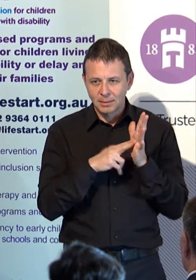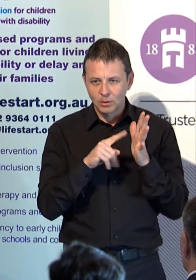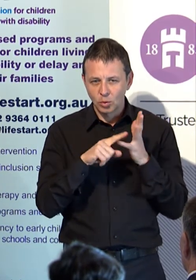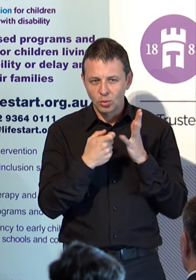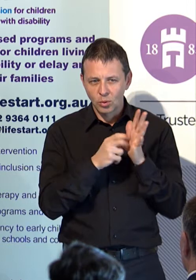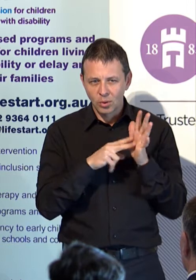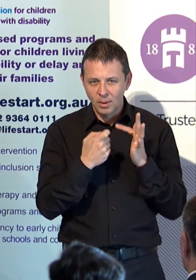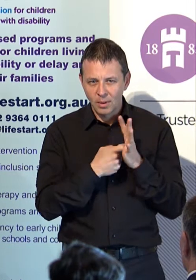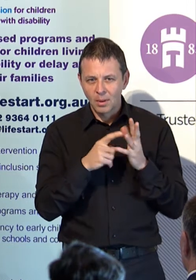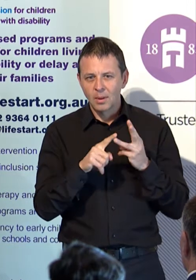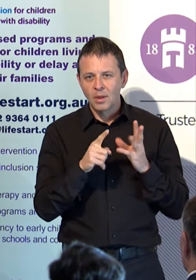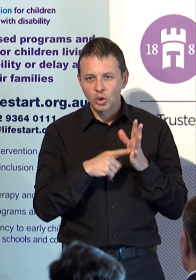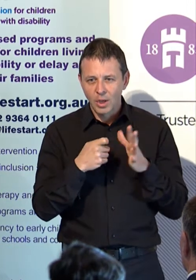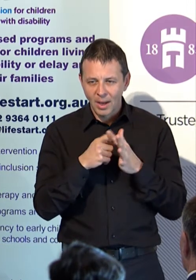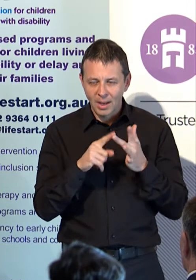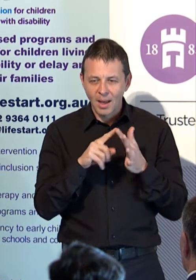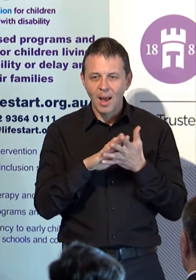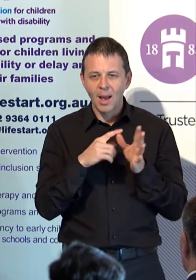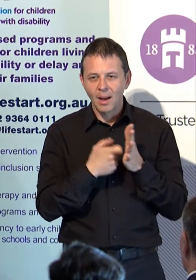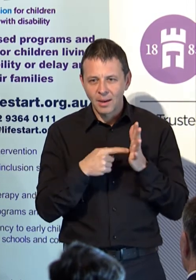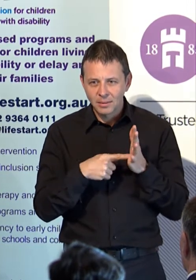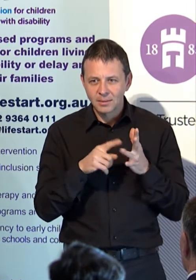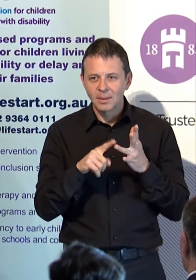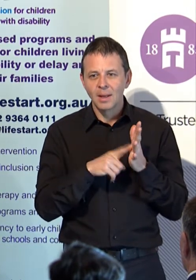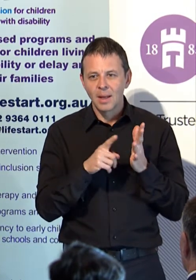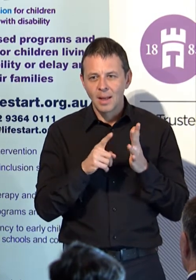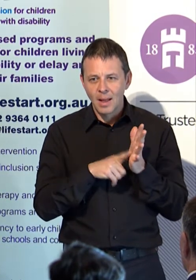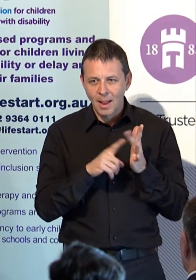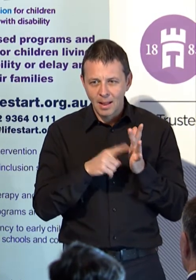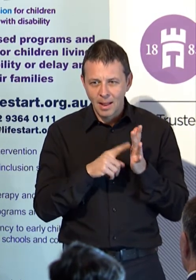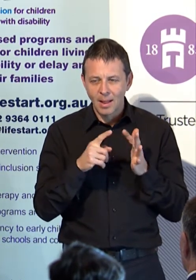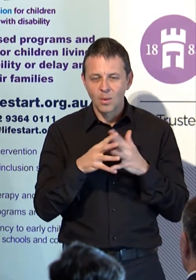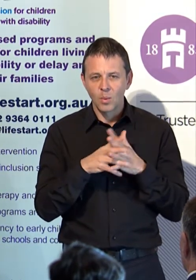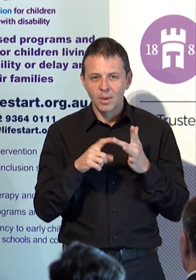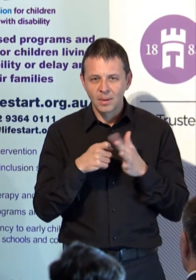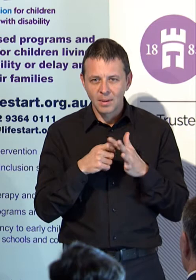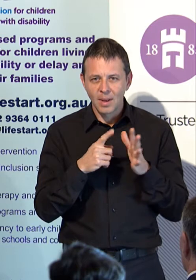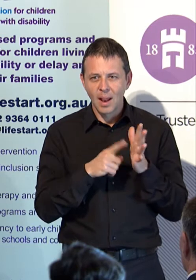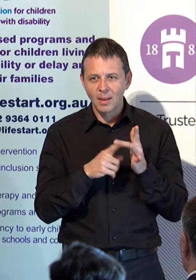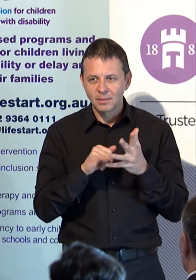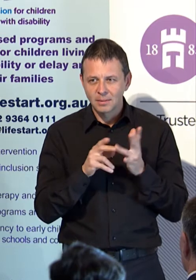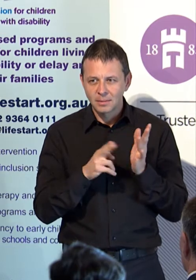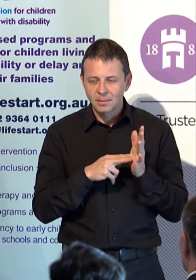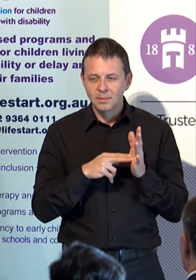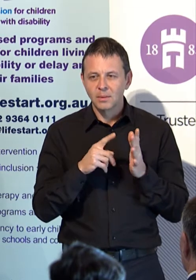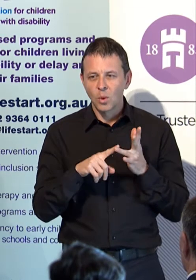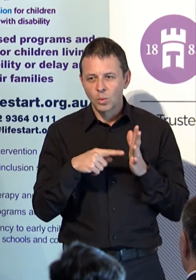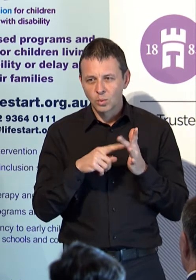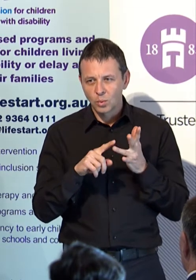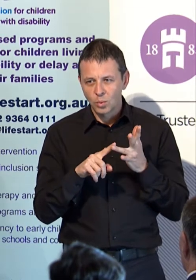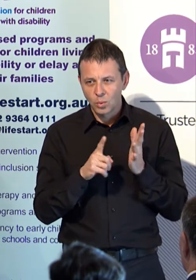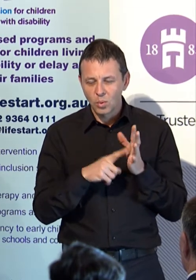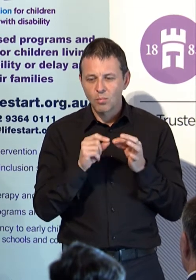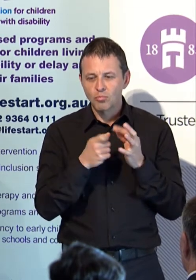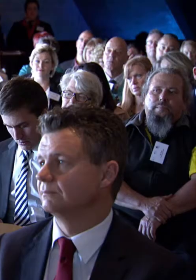Jackie Hart, Jenny Kemp, Lily Wicks, Tori Berg, Alison O'Toole, Bruce Walker, to